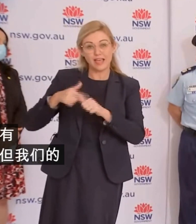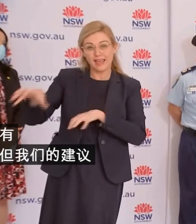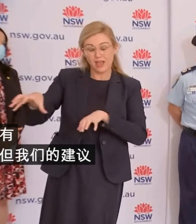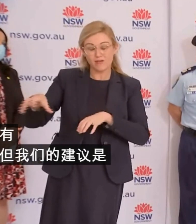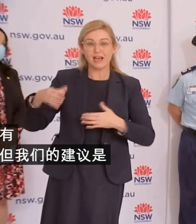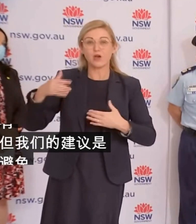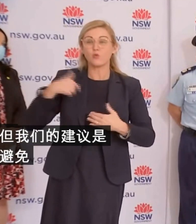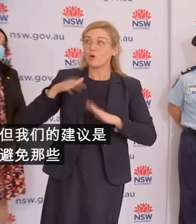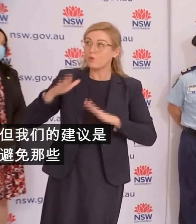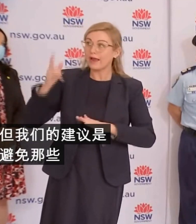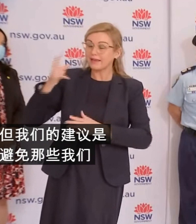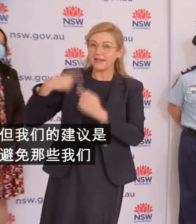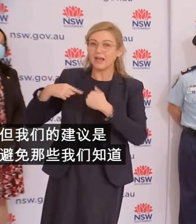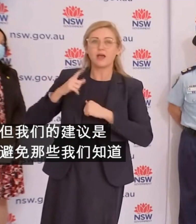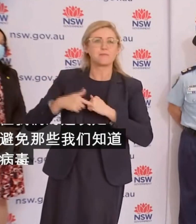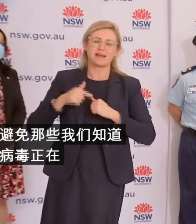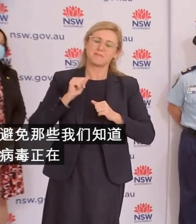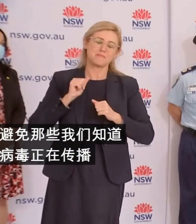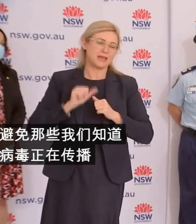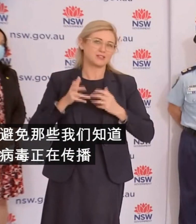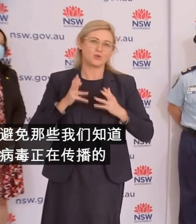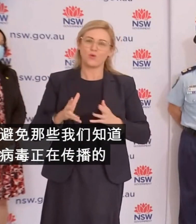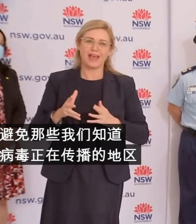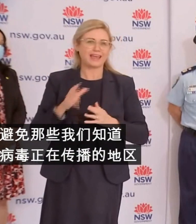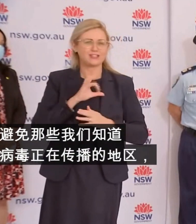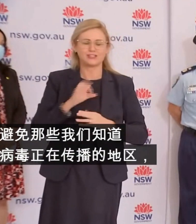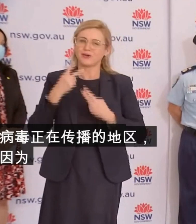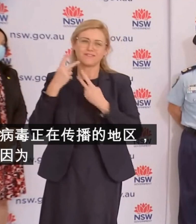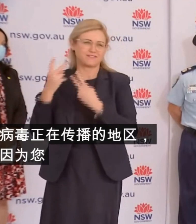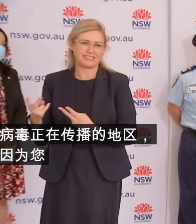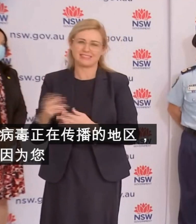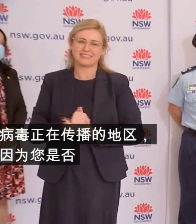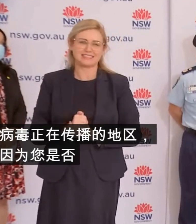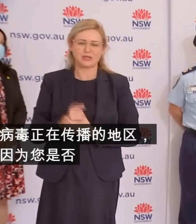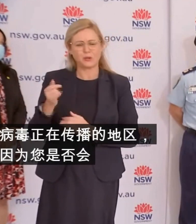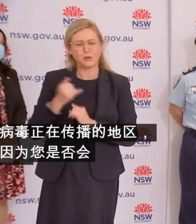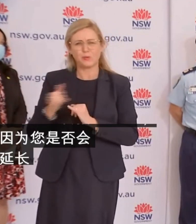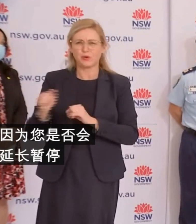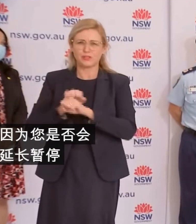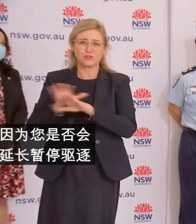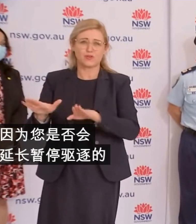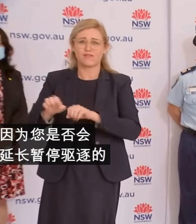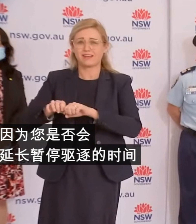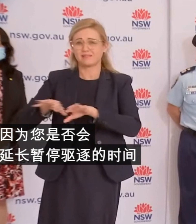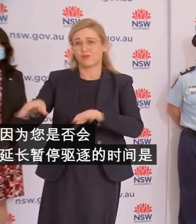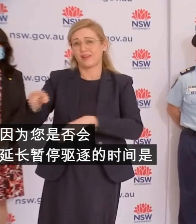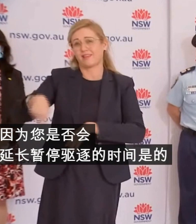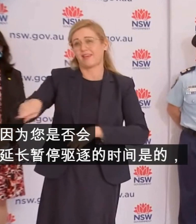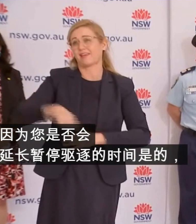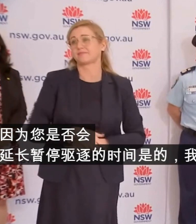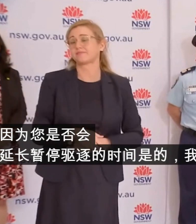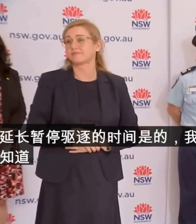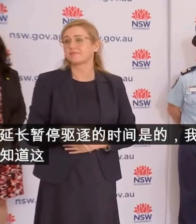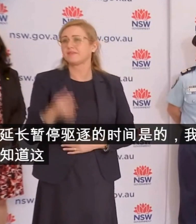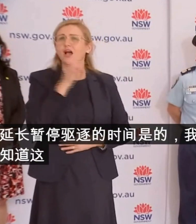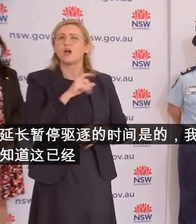our recommendation would be just avoid those areas where we know the virus is circulating as a significant proportion. Are you going to extend the moratorium on